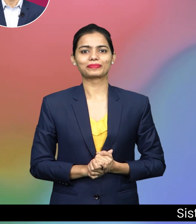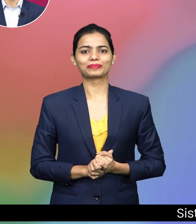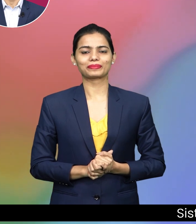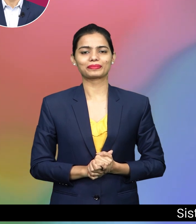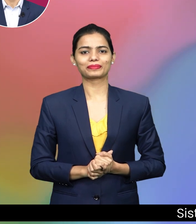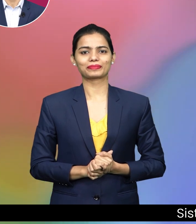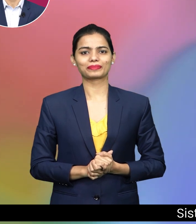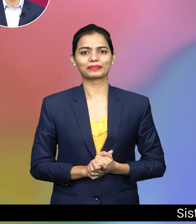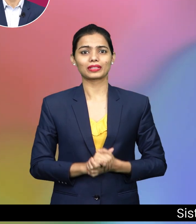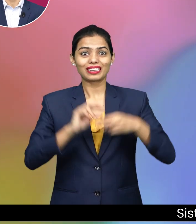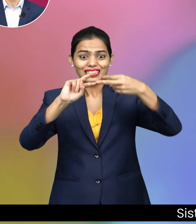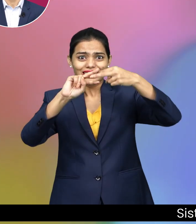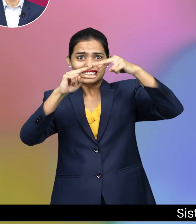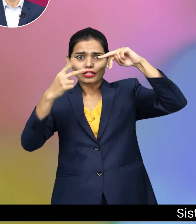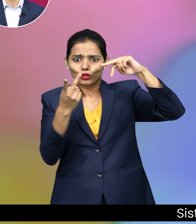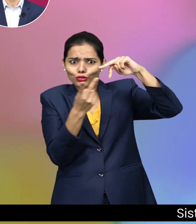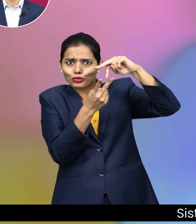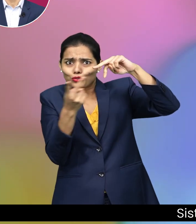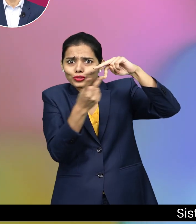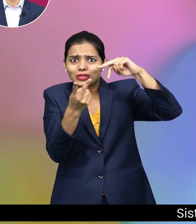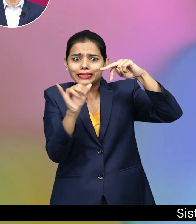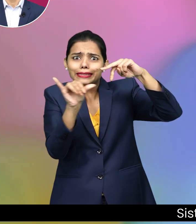sister chromatids,